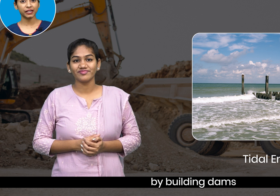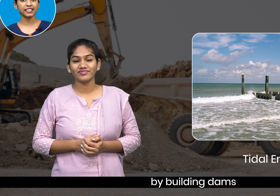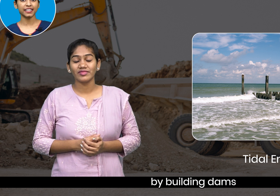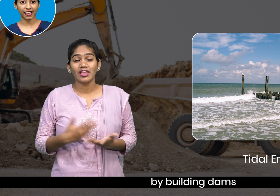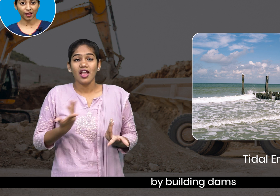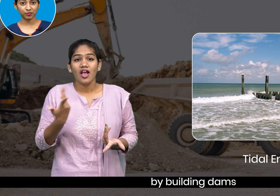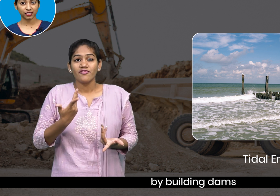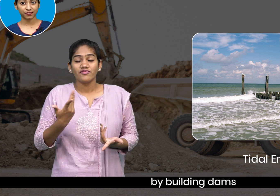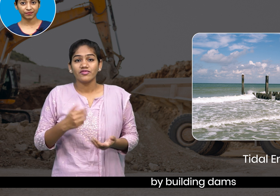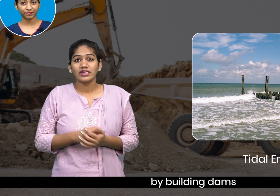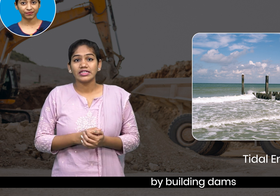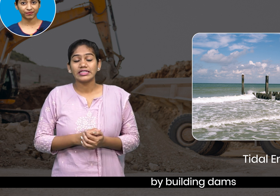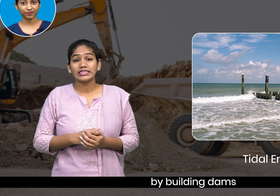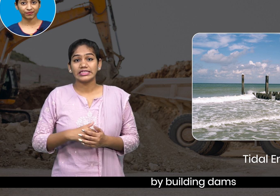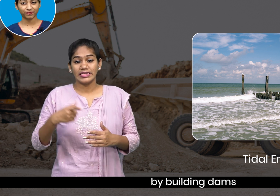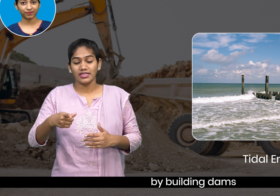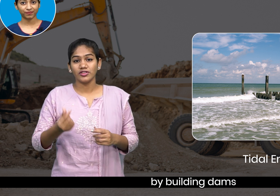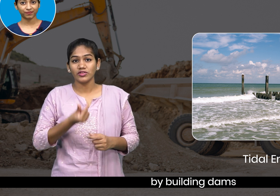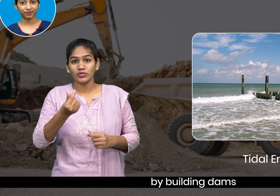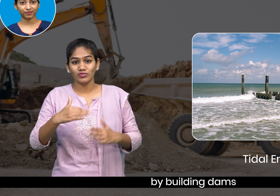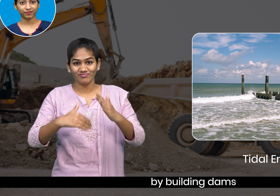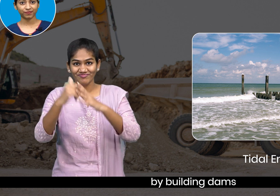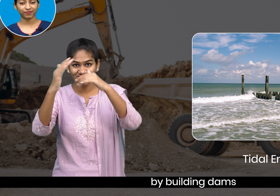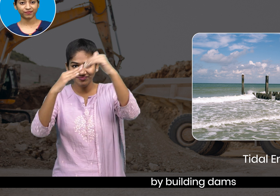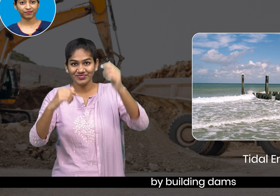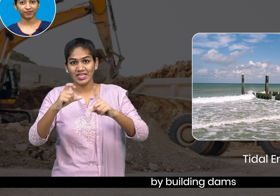by building dams